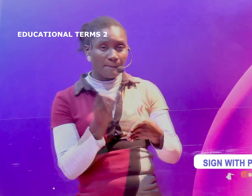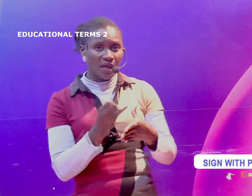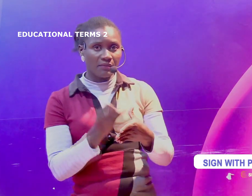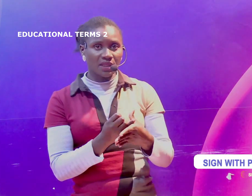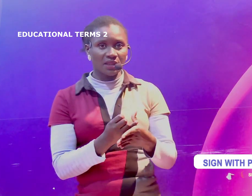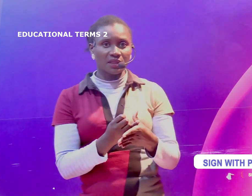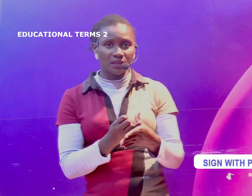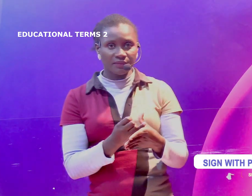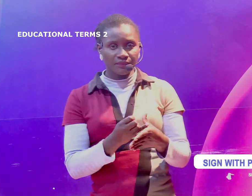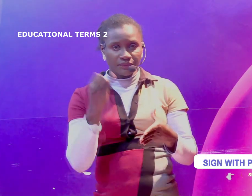impairment,